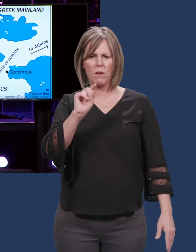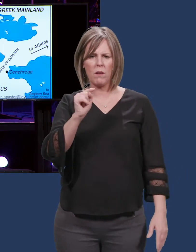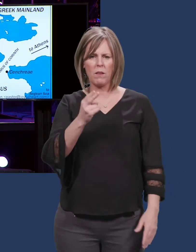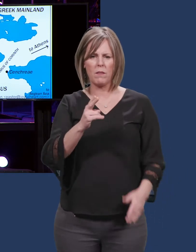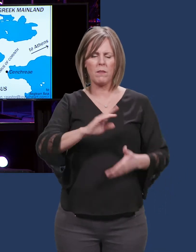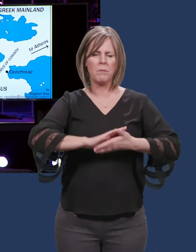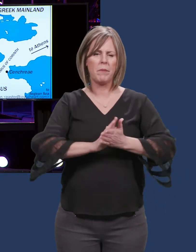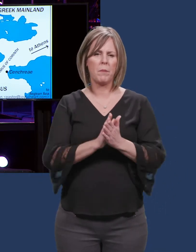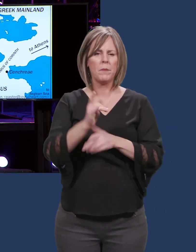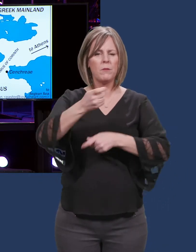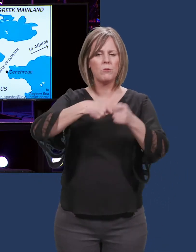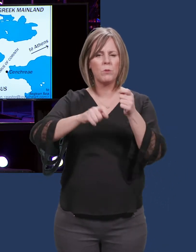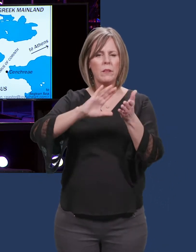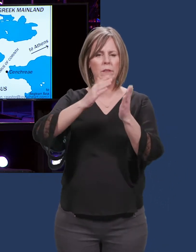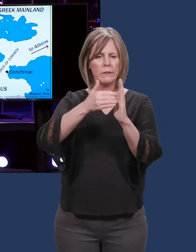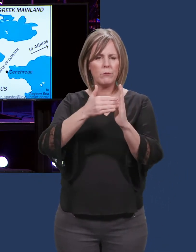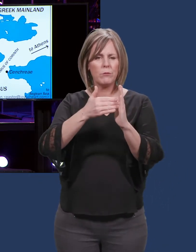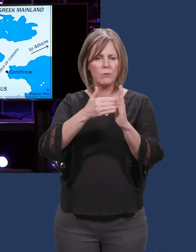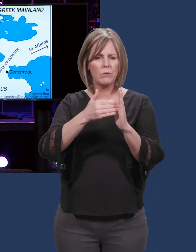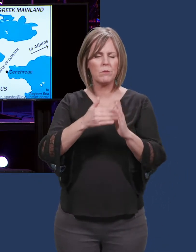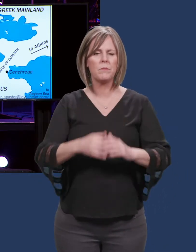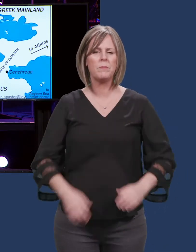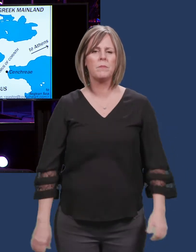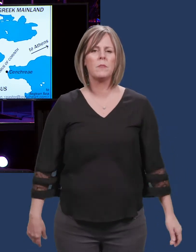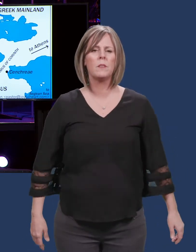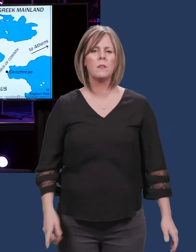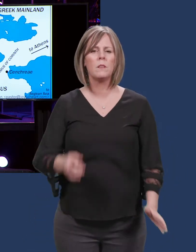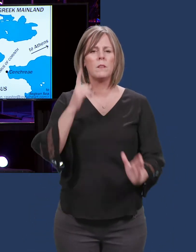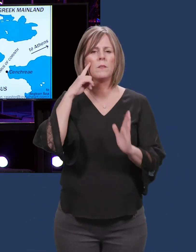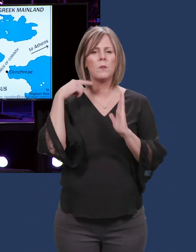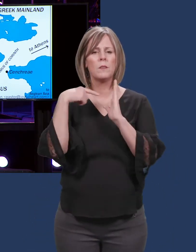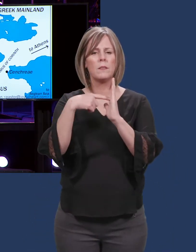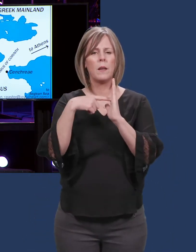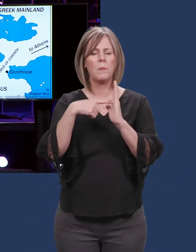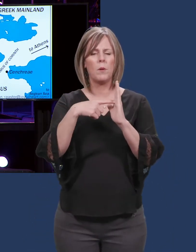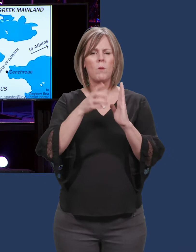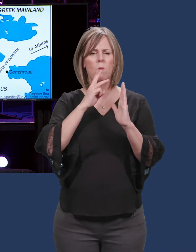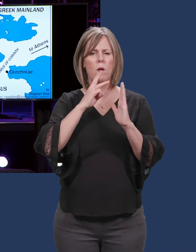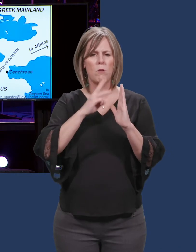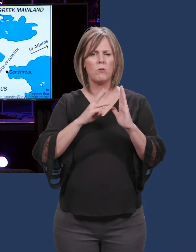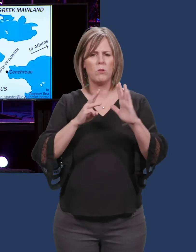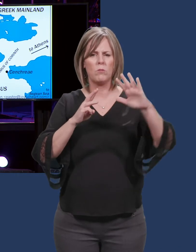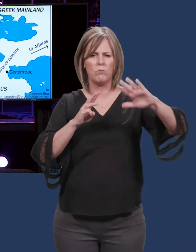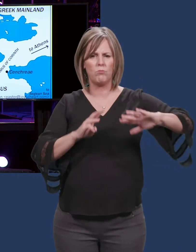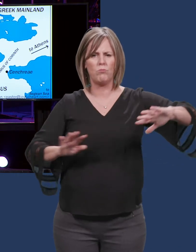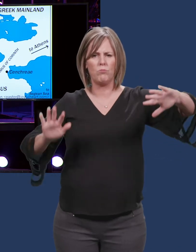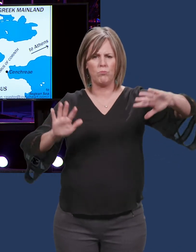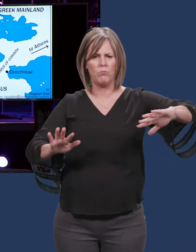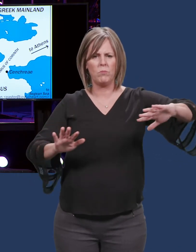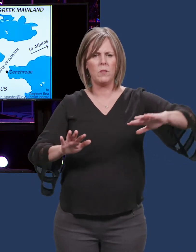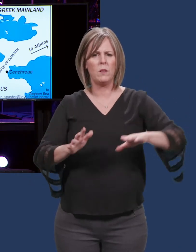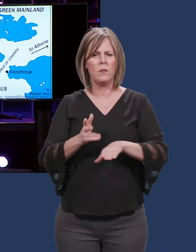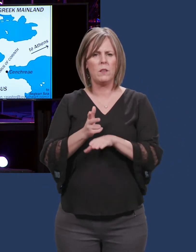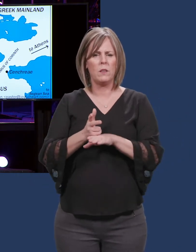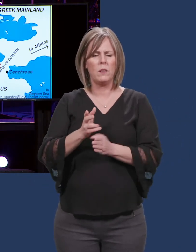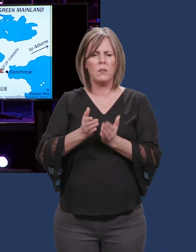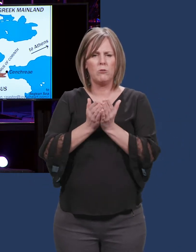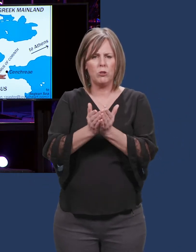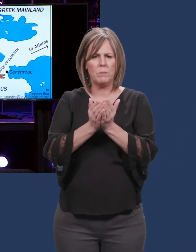this cultural mega center. See, for example, ships that would come down through here, they would stop here, take off their